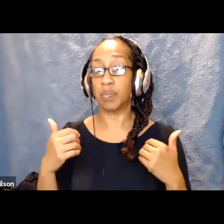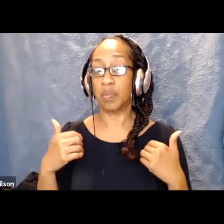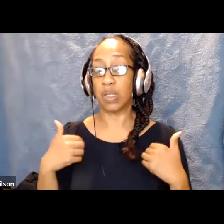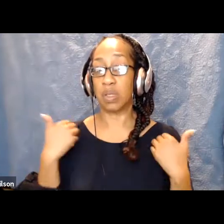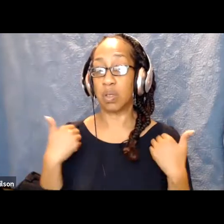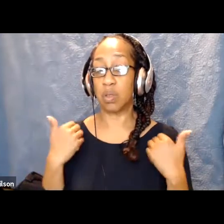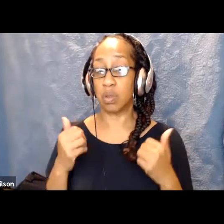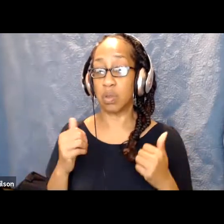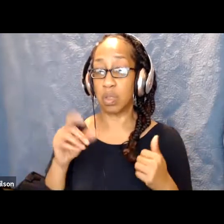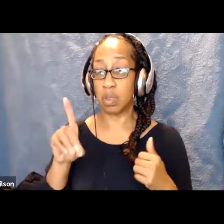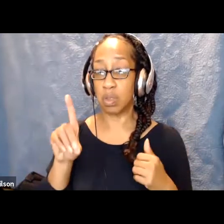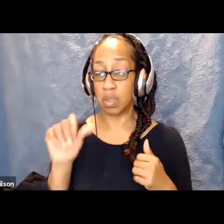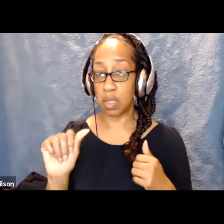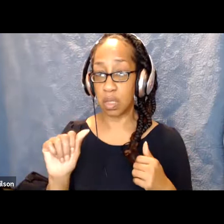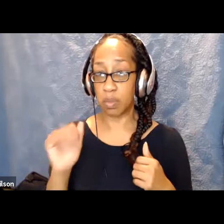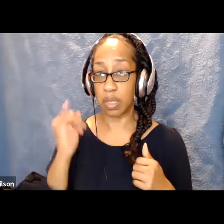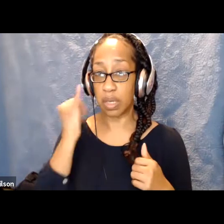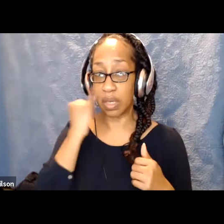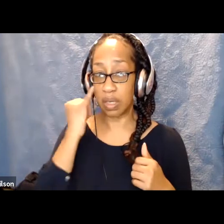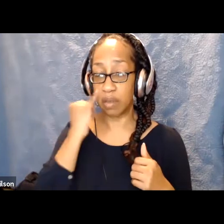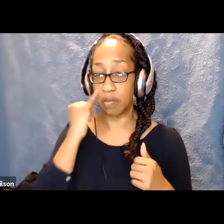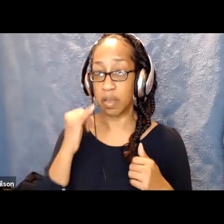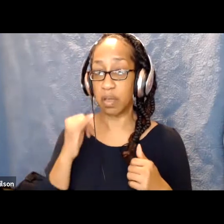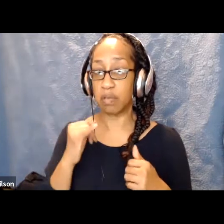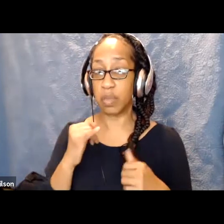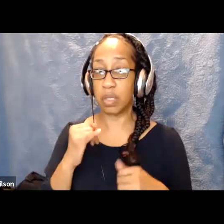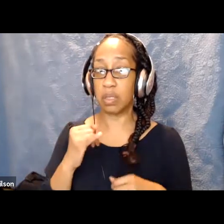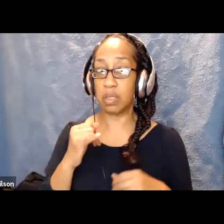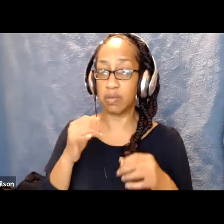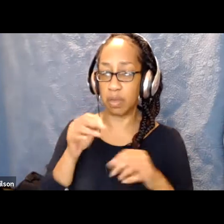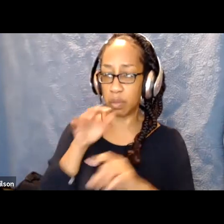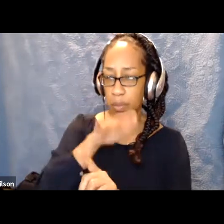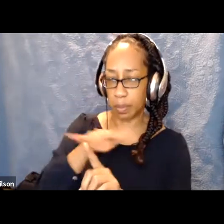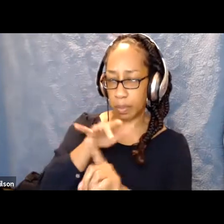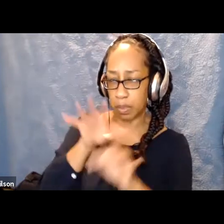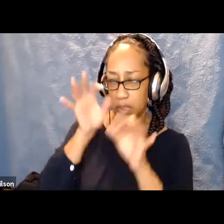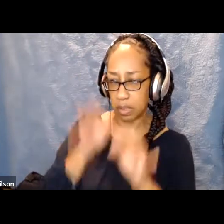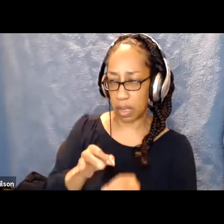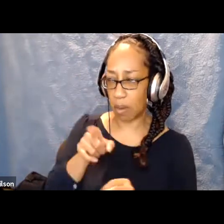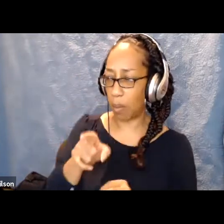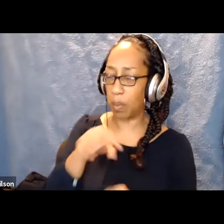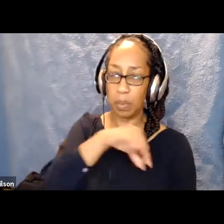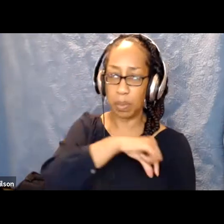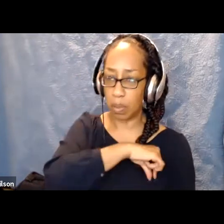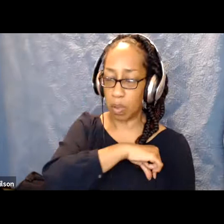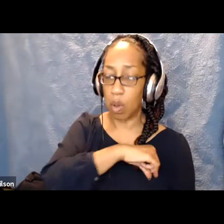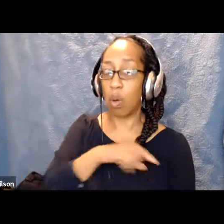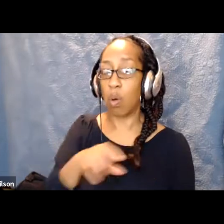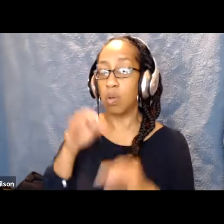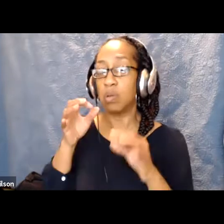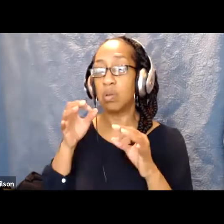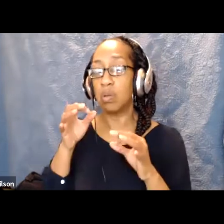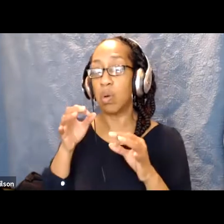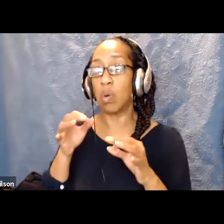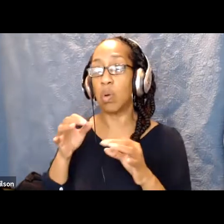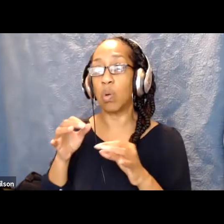who if they've either been determined ineligible for VR services or who have been